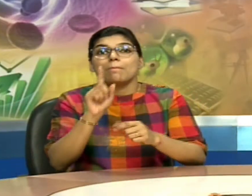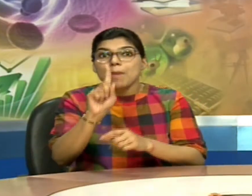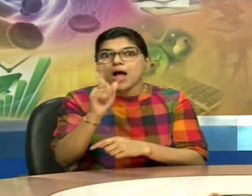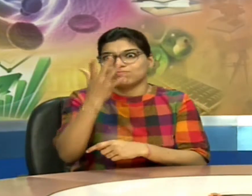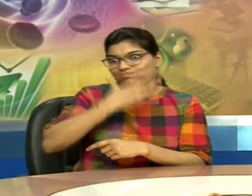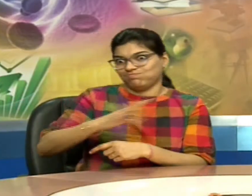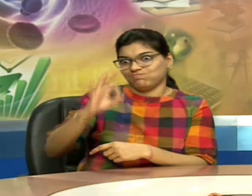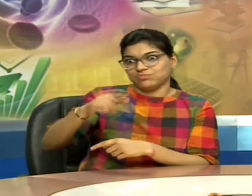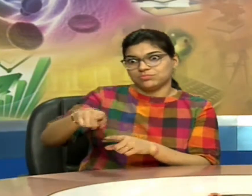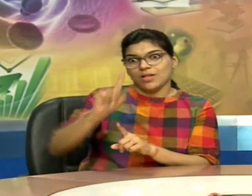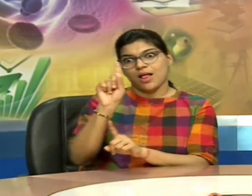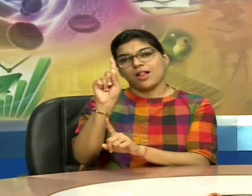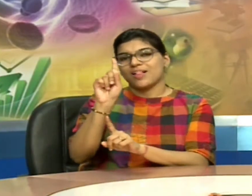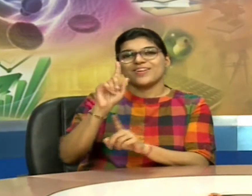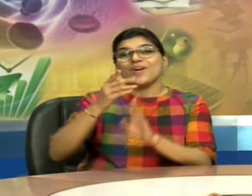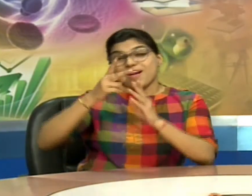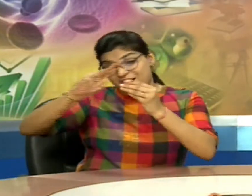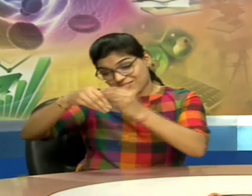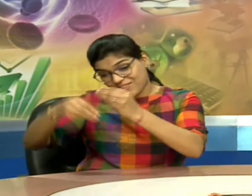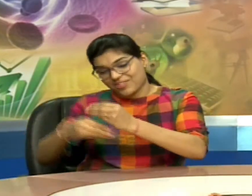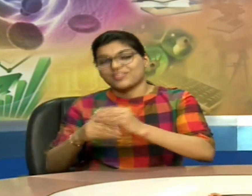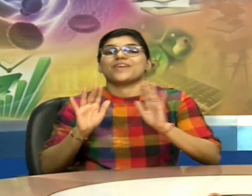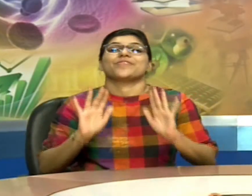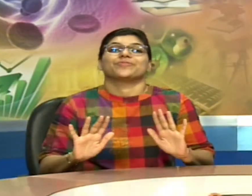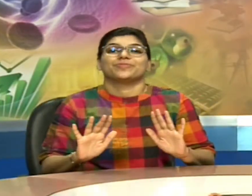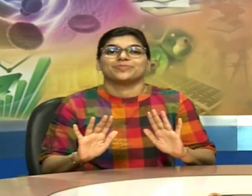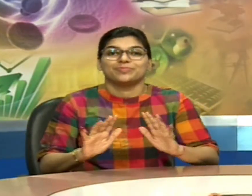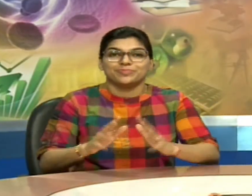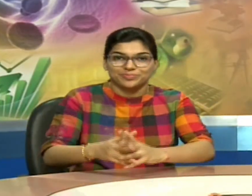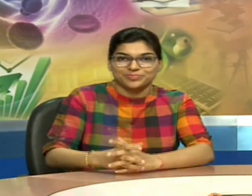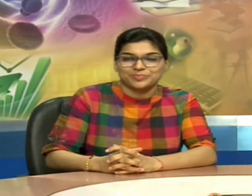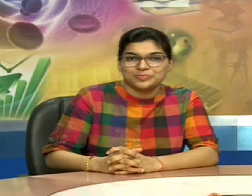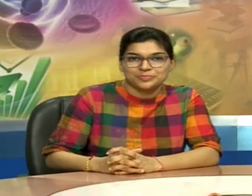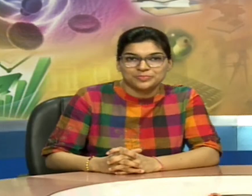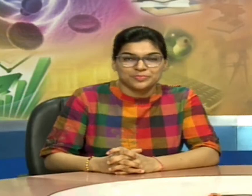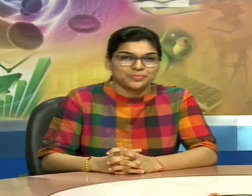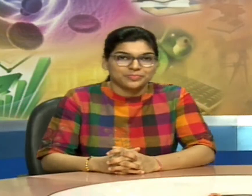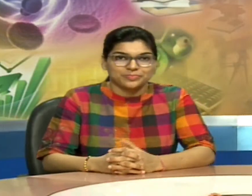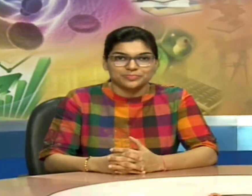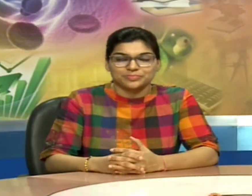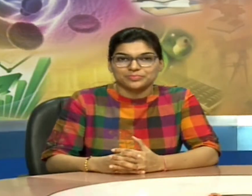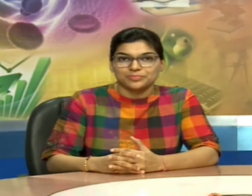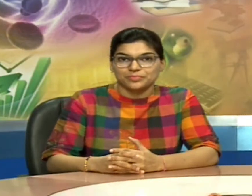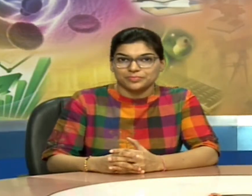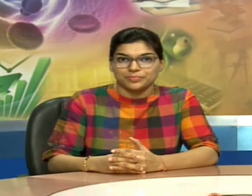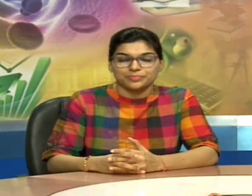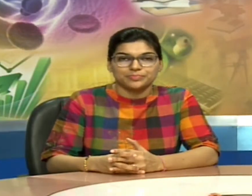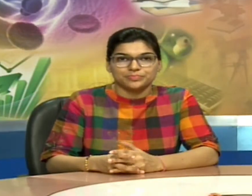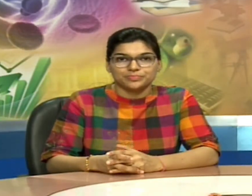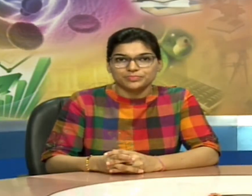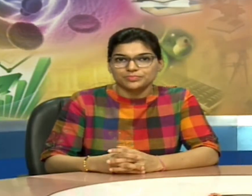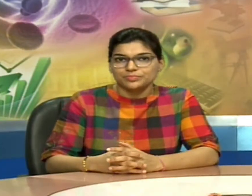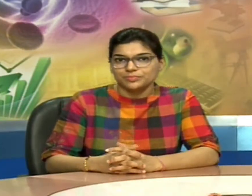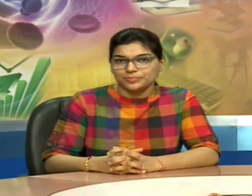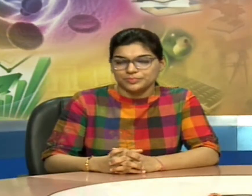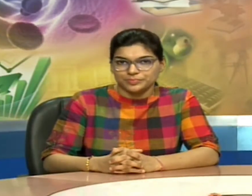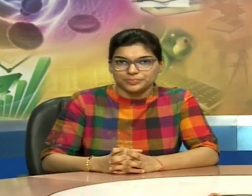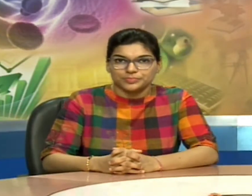from nature. So, that is why we can say that nature is not only beautiful, but it also sustains our